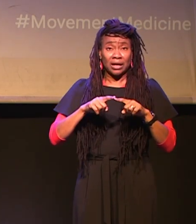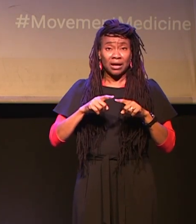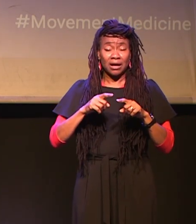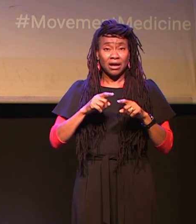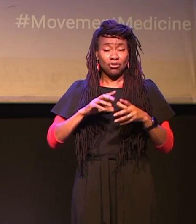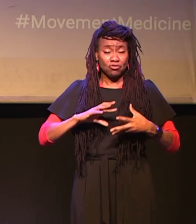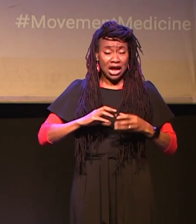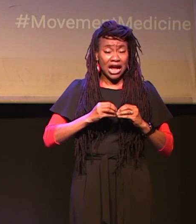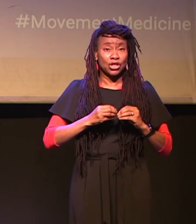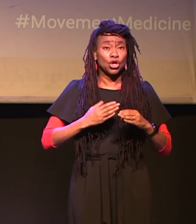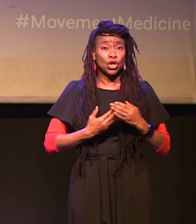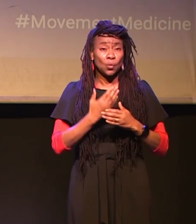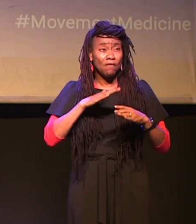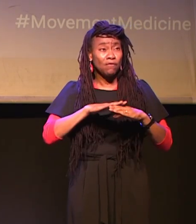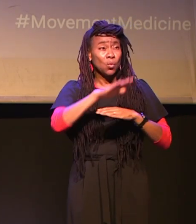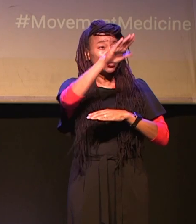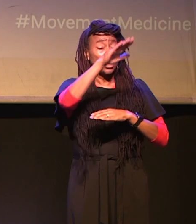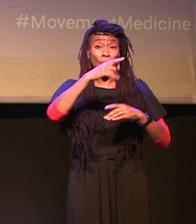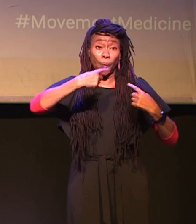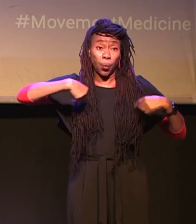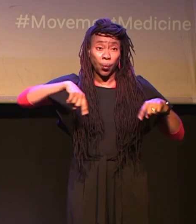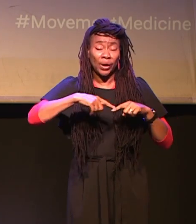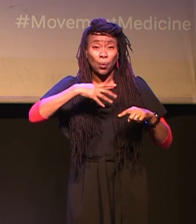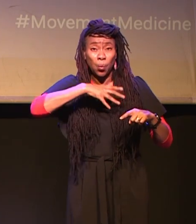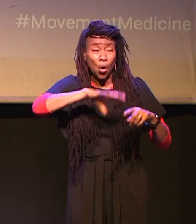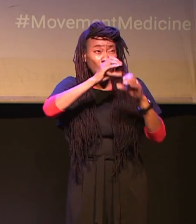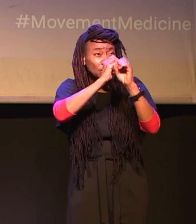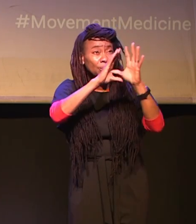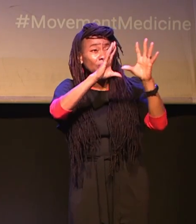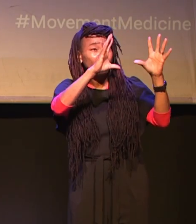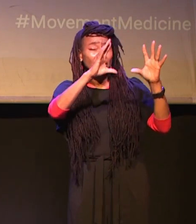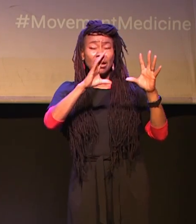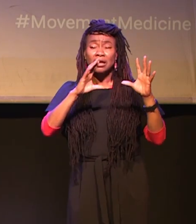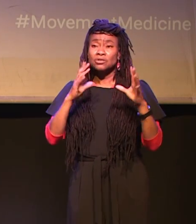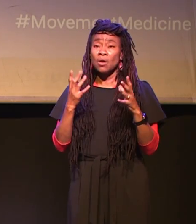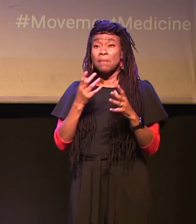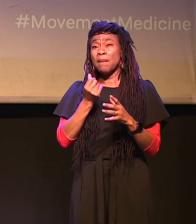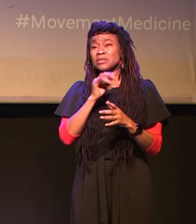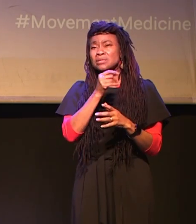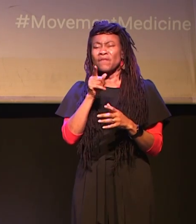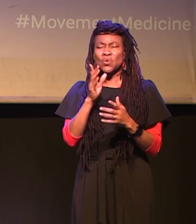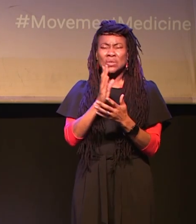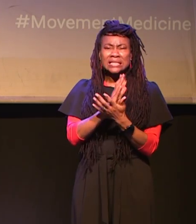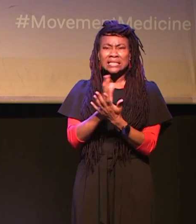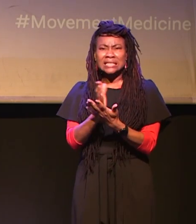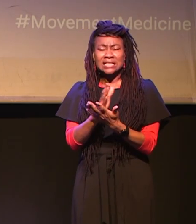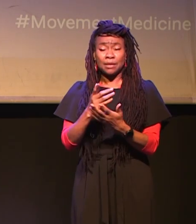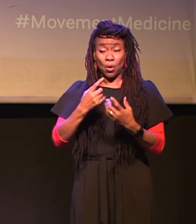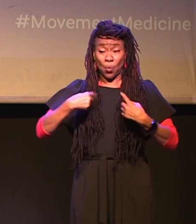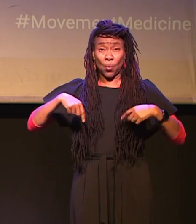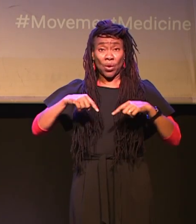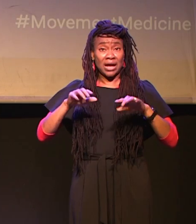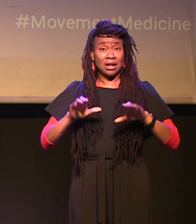want, especially given, and this might be a bit of a reach for some folks, that we in movement, we're designing with